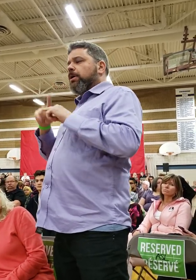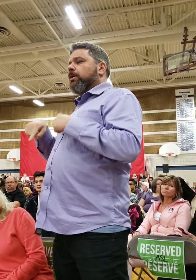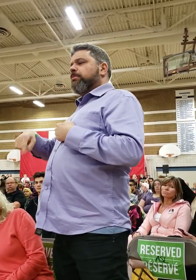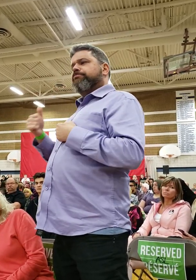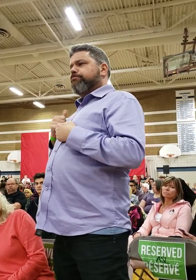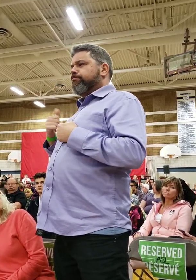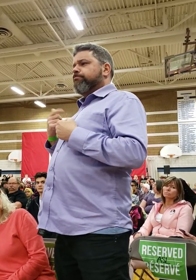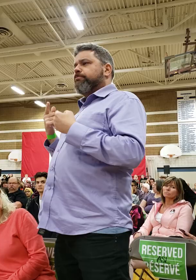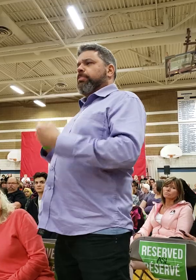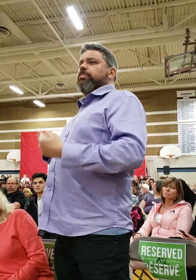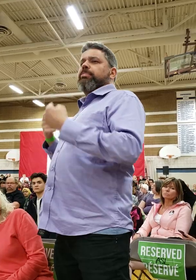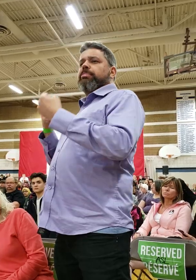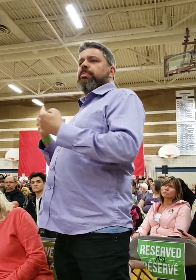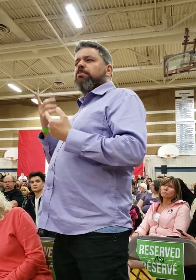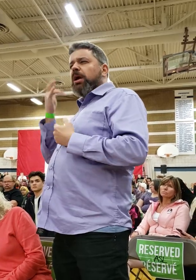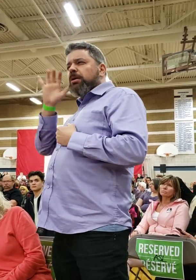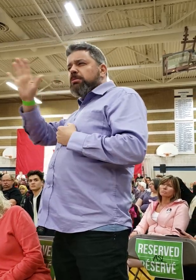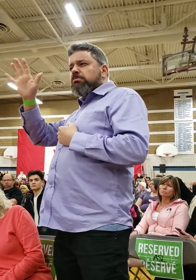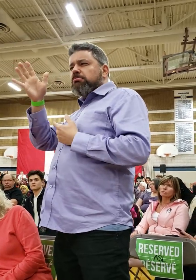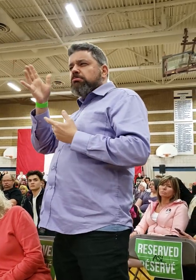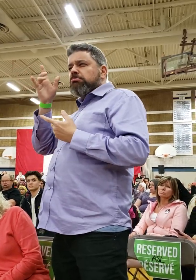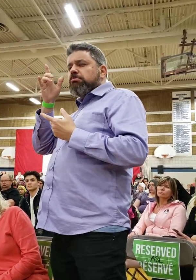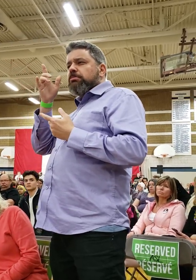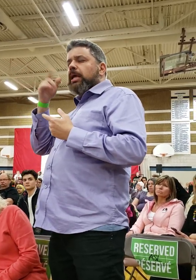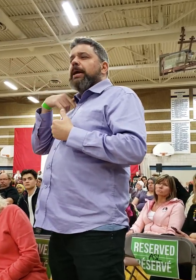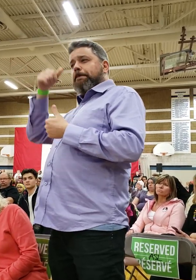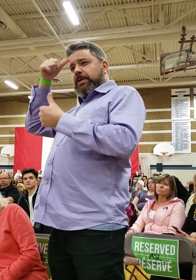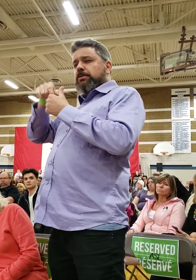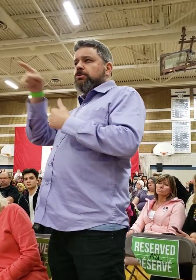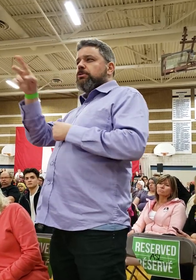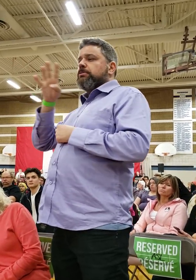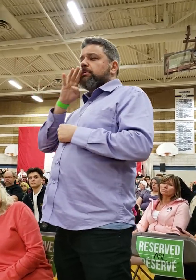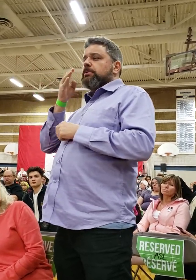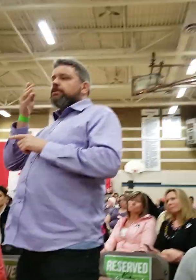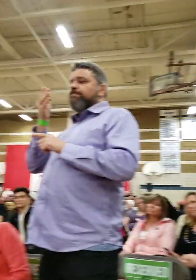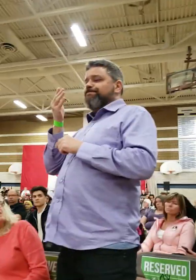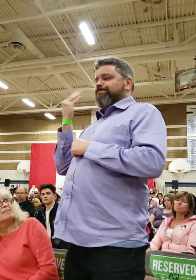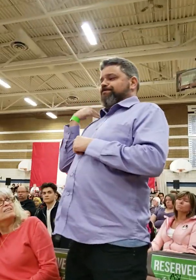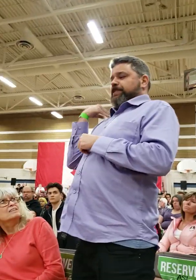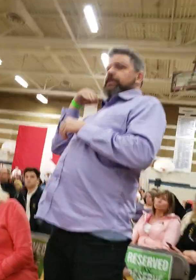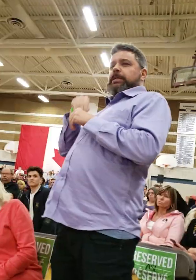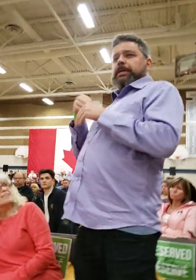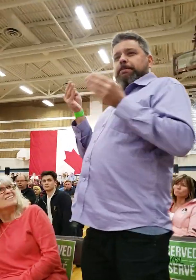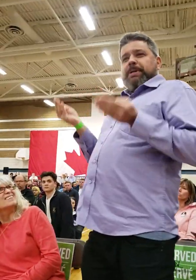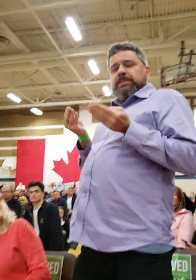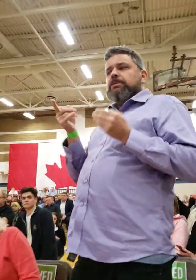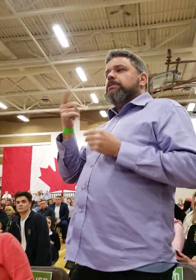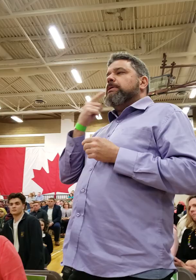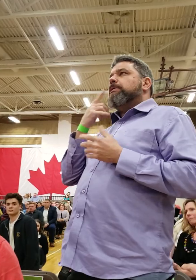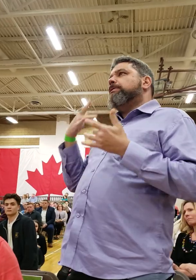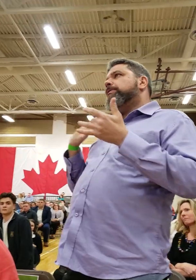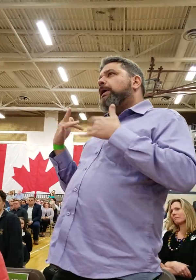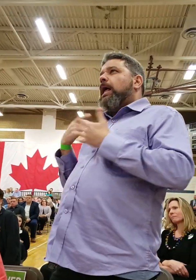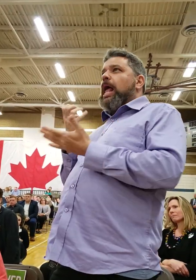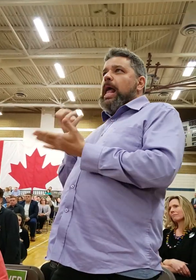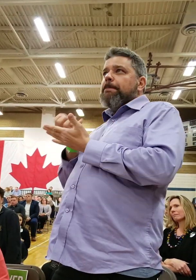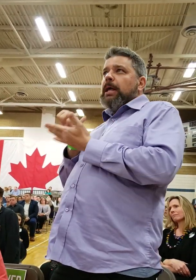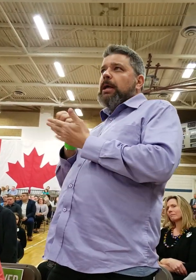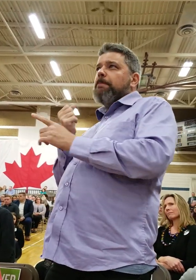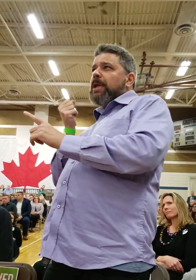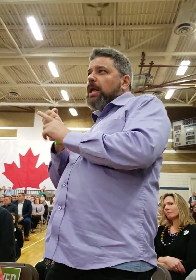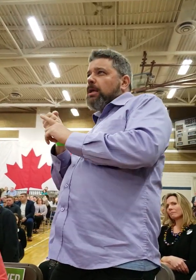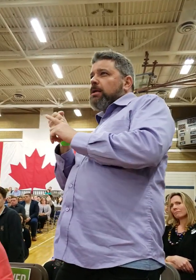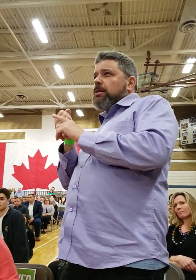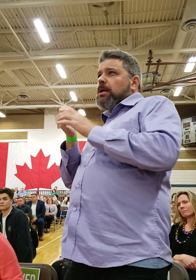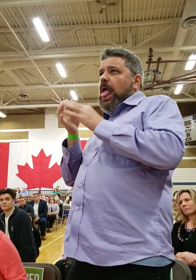the two sign languages of Canada, to be recognized as official languages of Canada. Back in